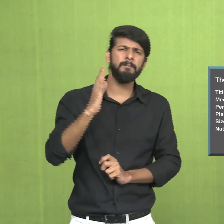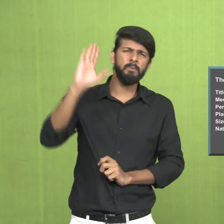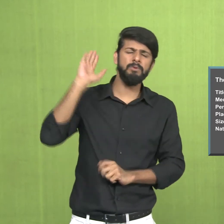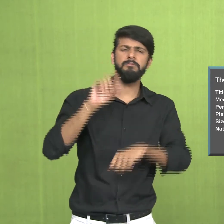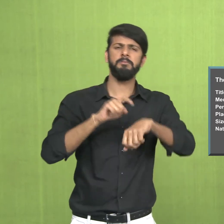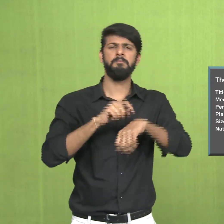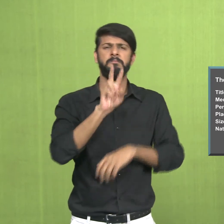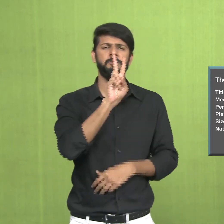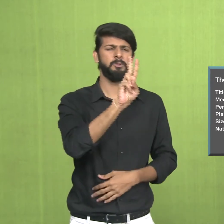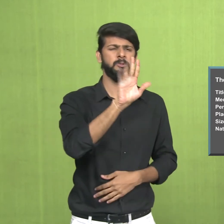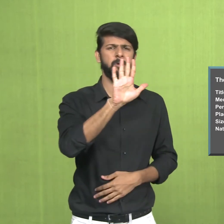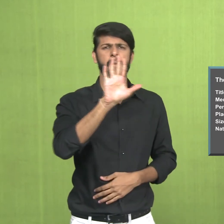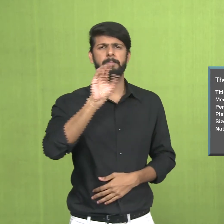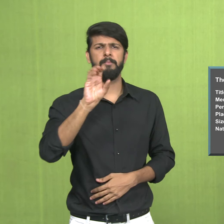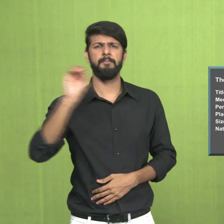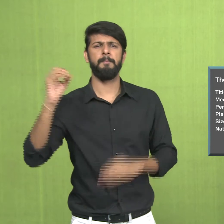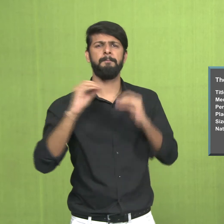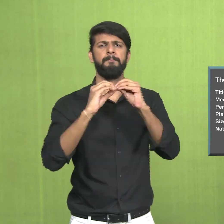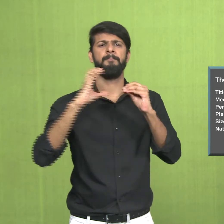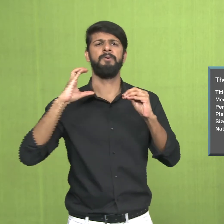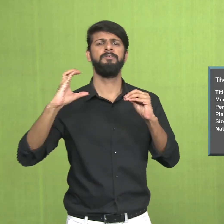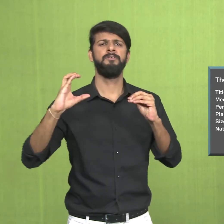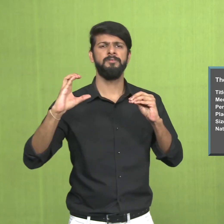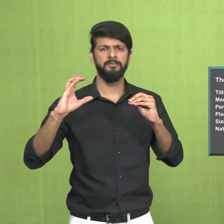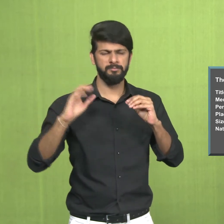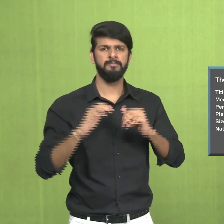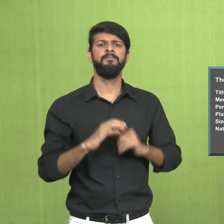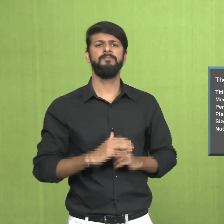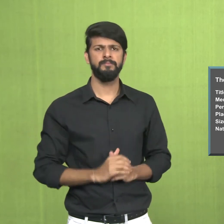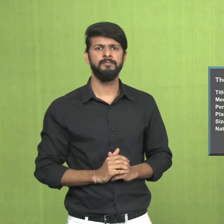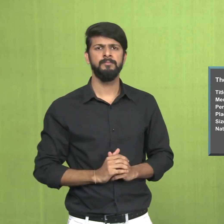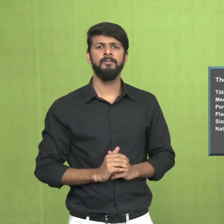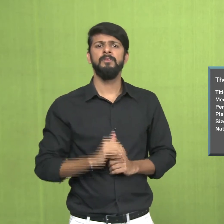The period is 2500 BC.